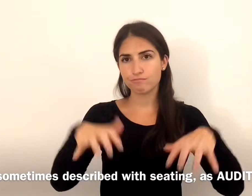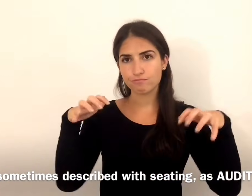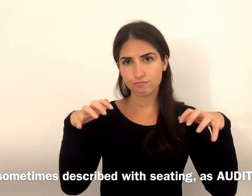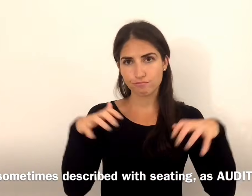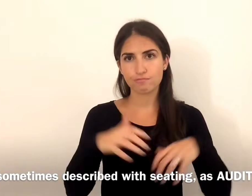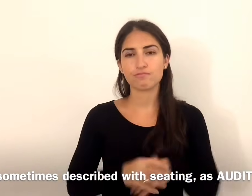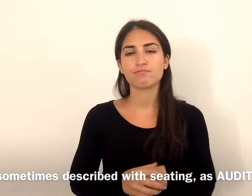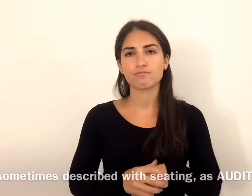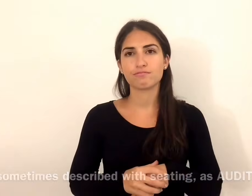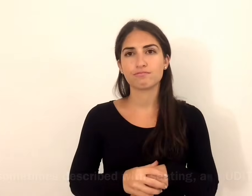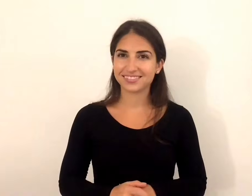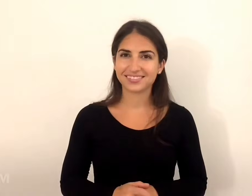Auditorium.